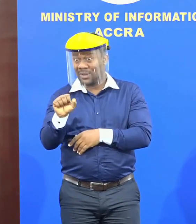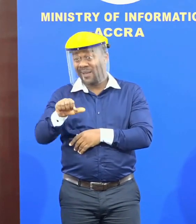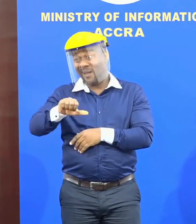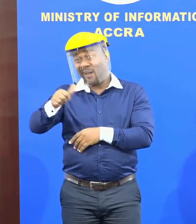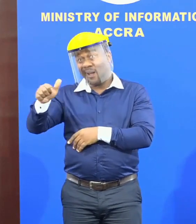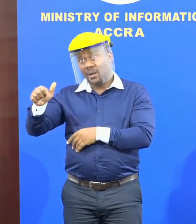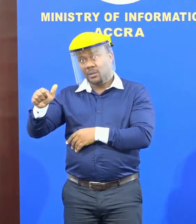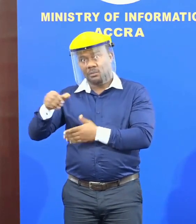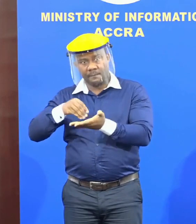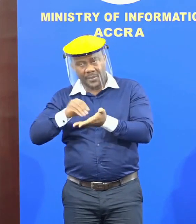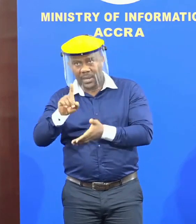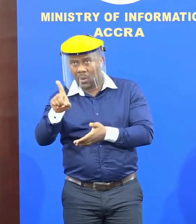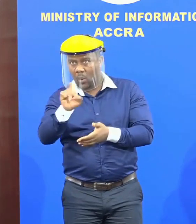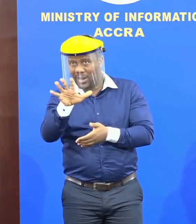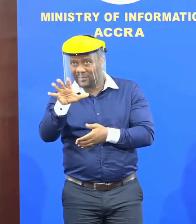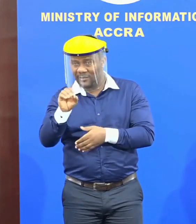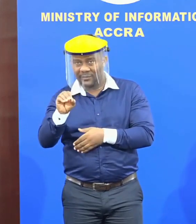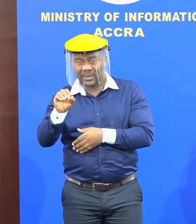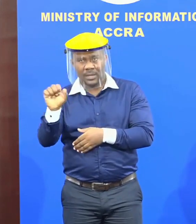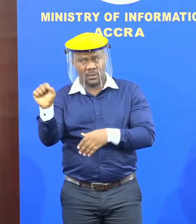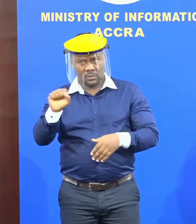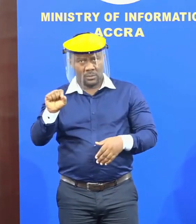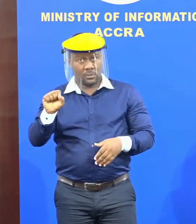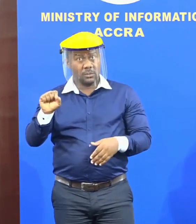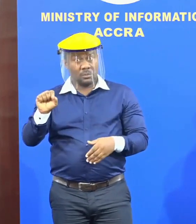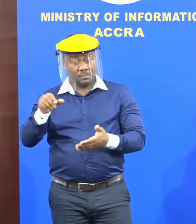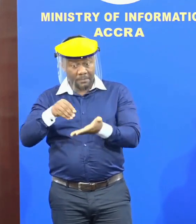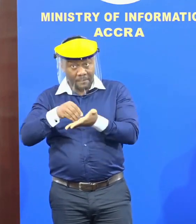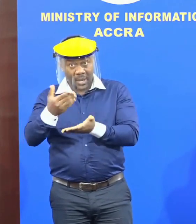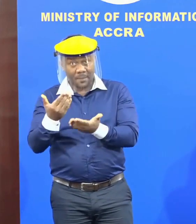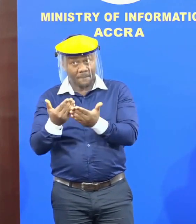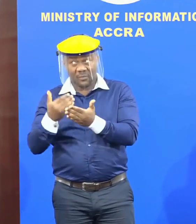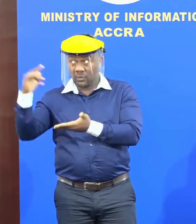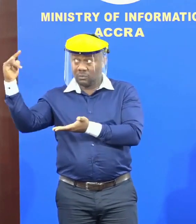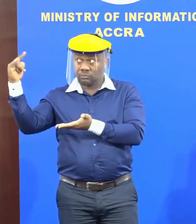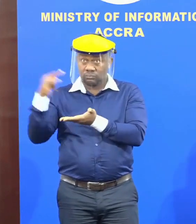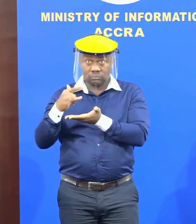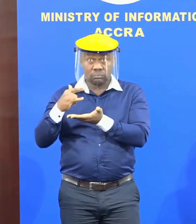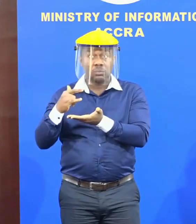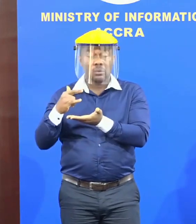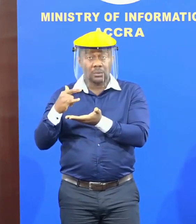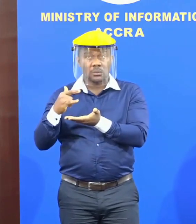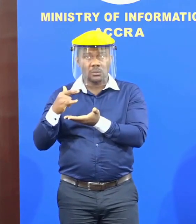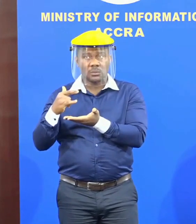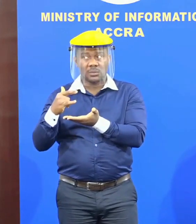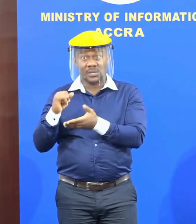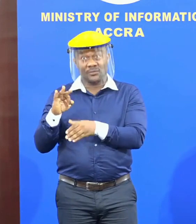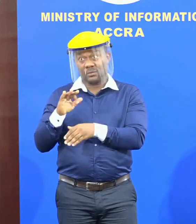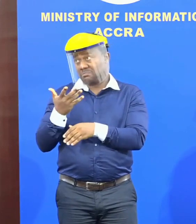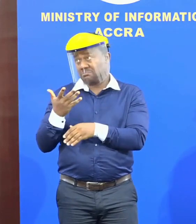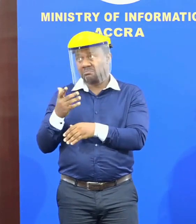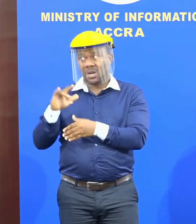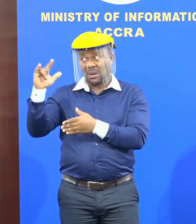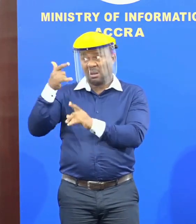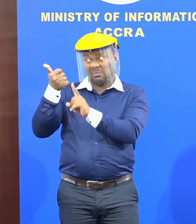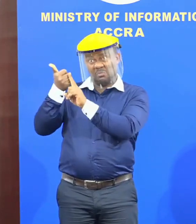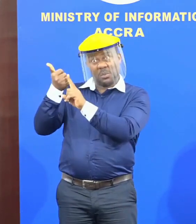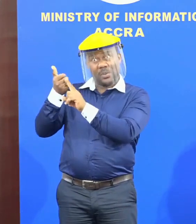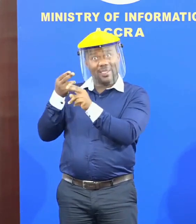pay the $150, and this must be paid before embarkation. And if that doesn't take place, the airline will be sanctioned for